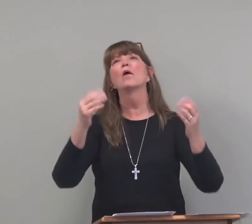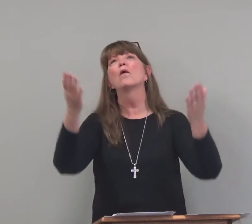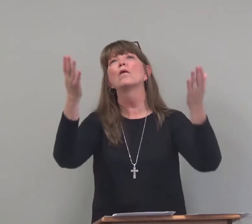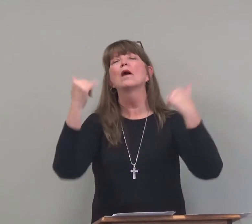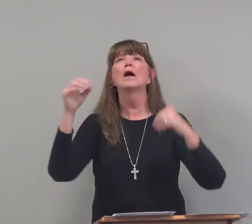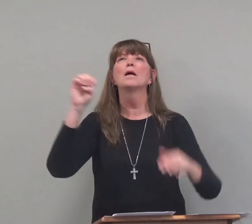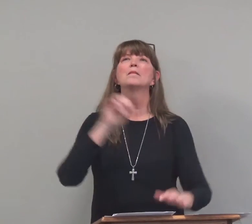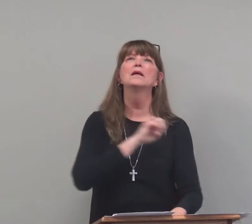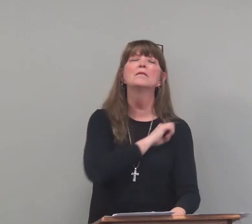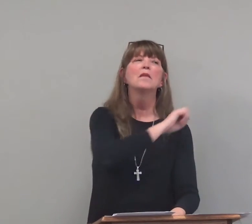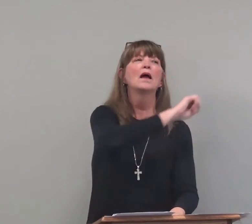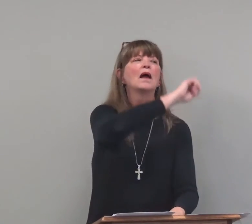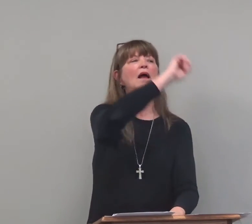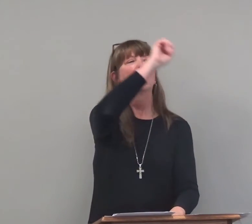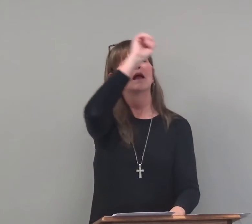O come, Emmanuel.